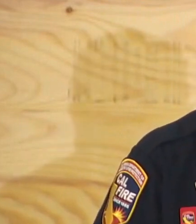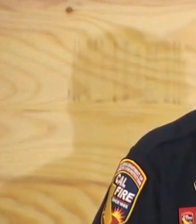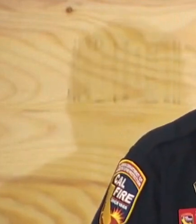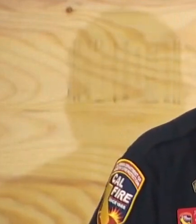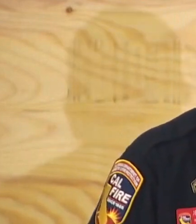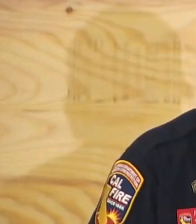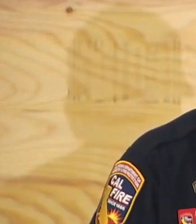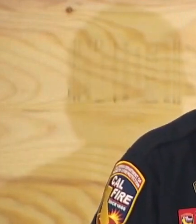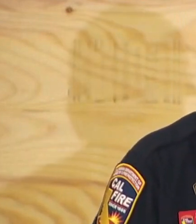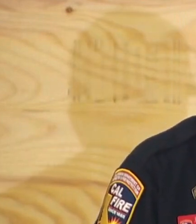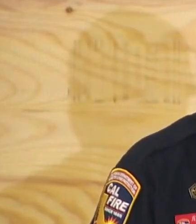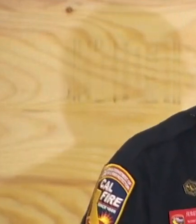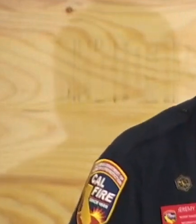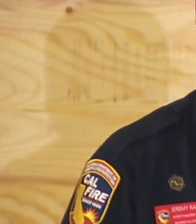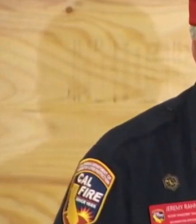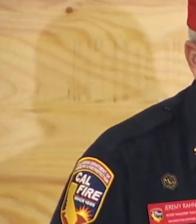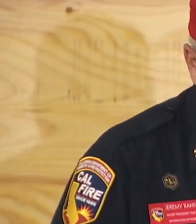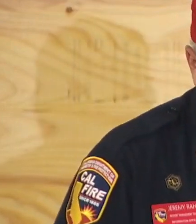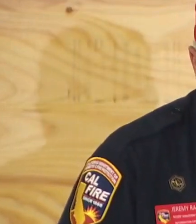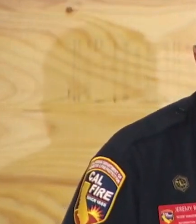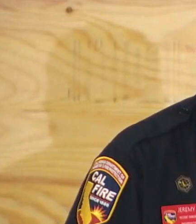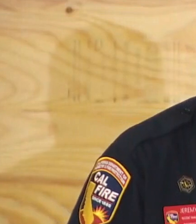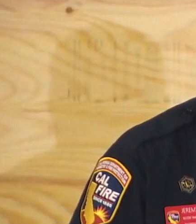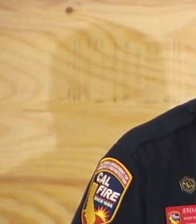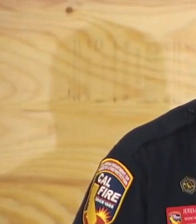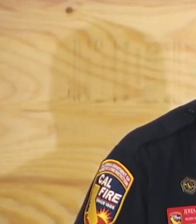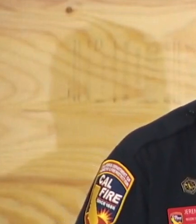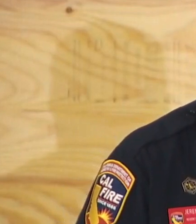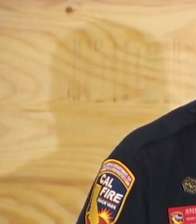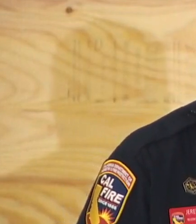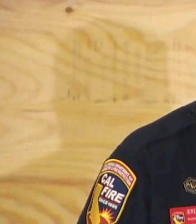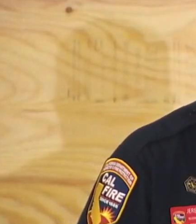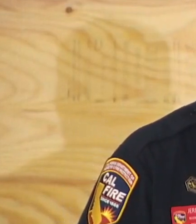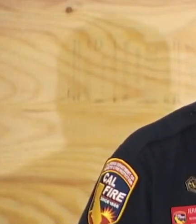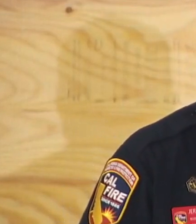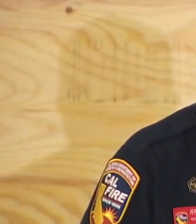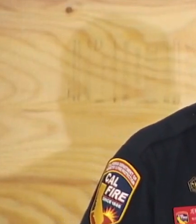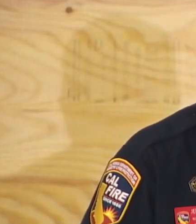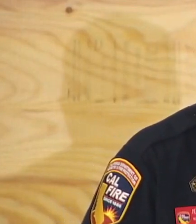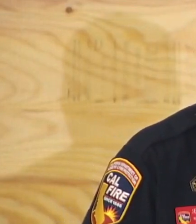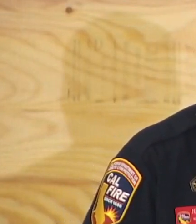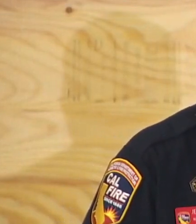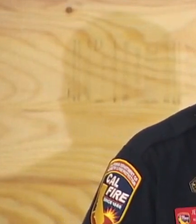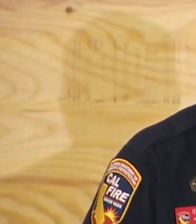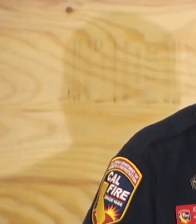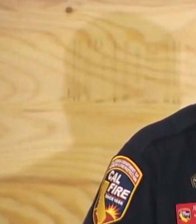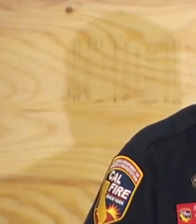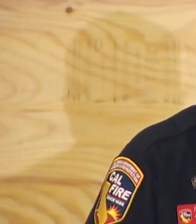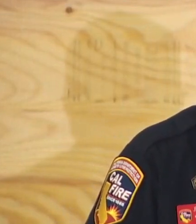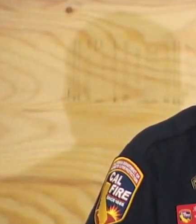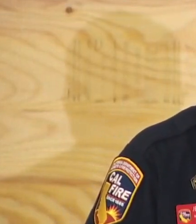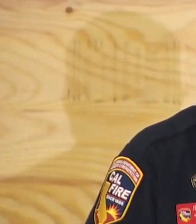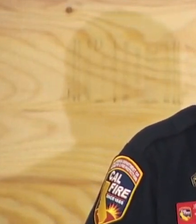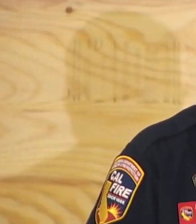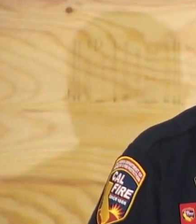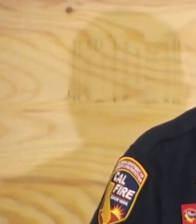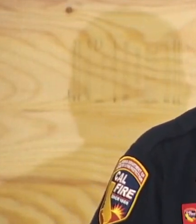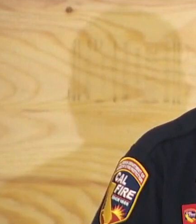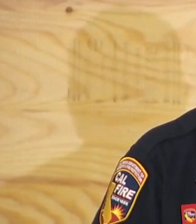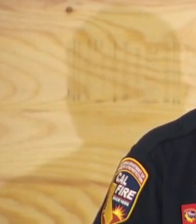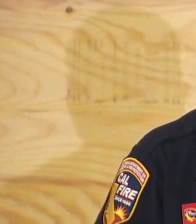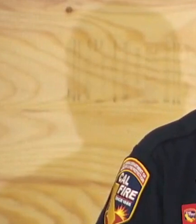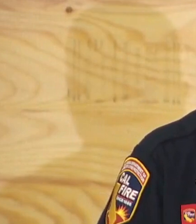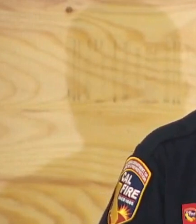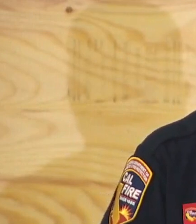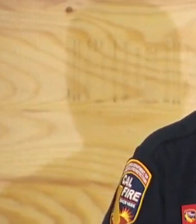Now I'd like to invite up our operations chief, Chief Waters, as well as our sheriff representative, if he could come up, and we have